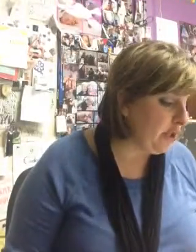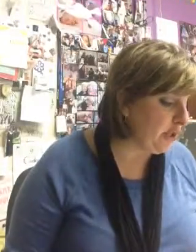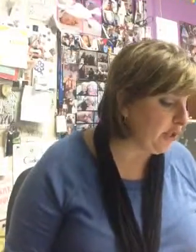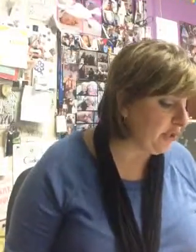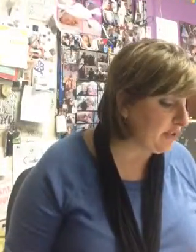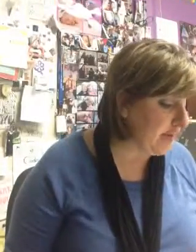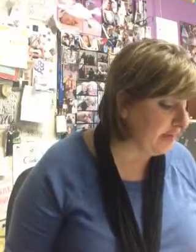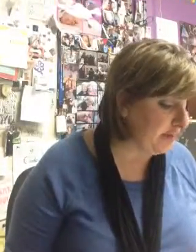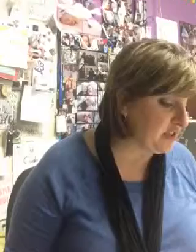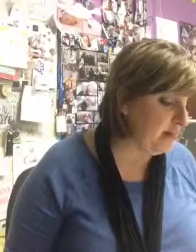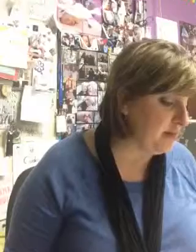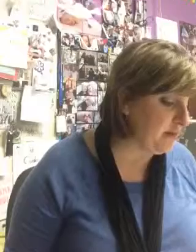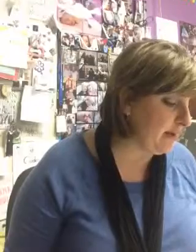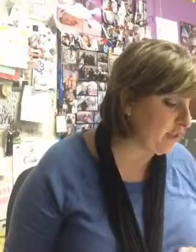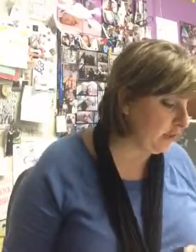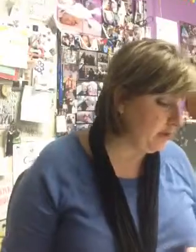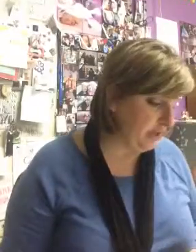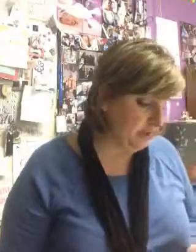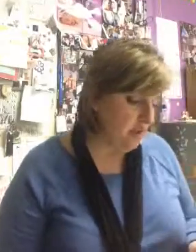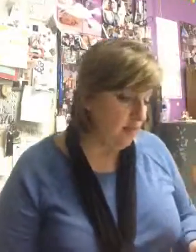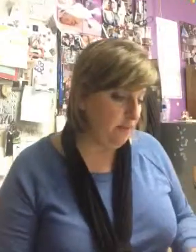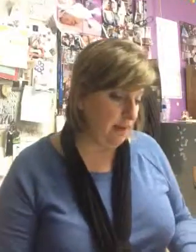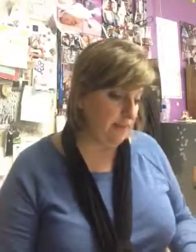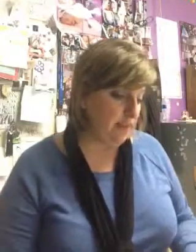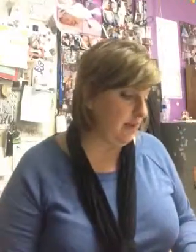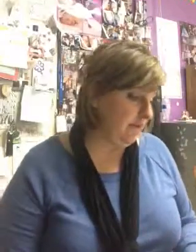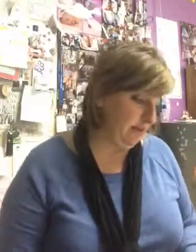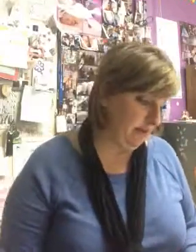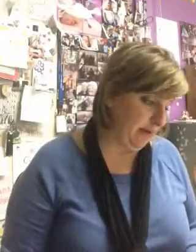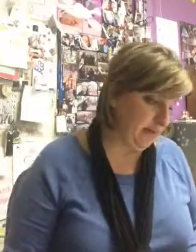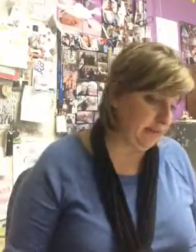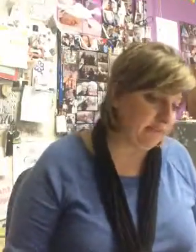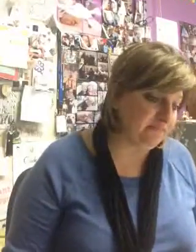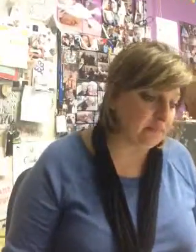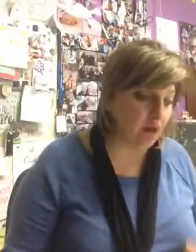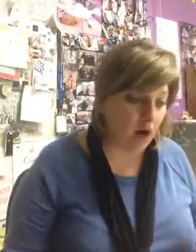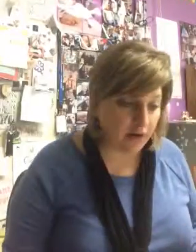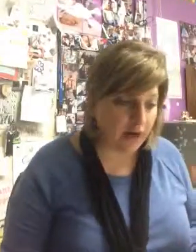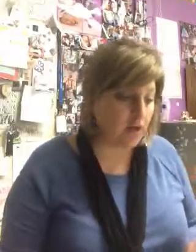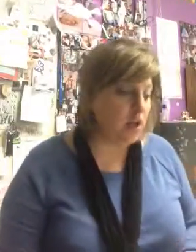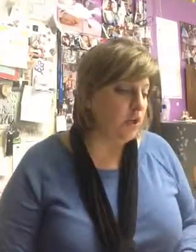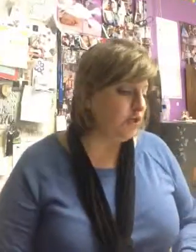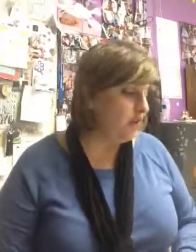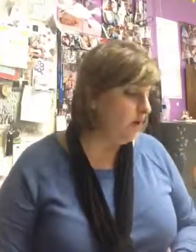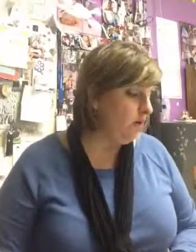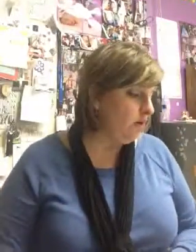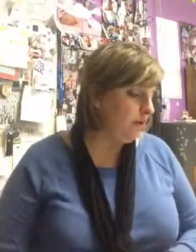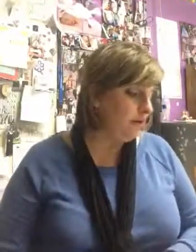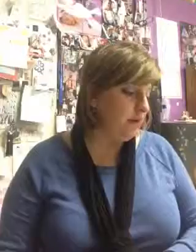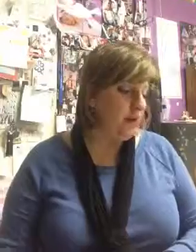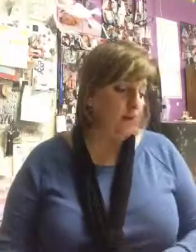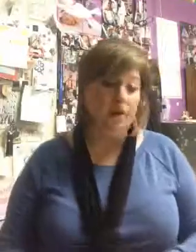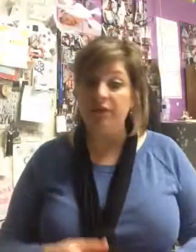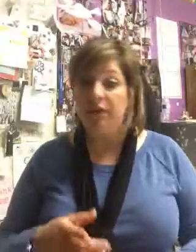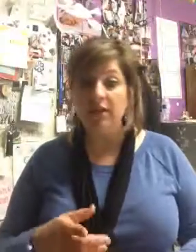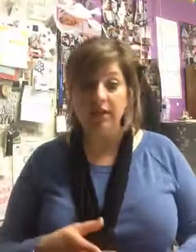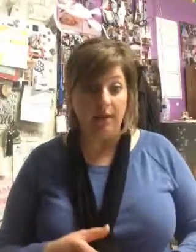learn to use sign language about 3 months earlier than babies of hearing parents. Alright, so we would first